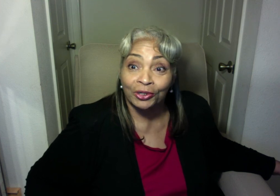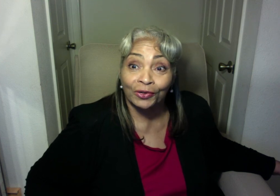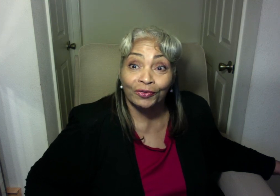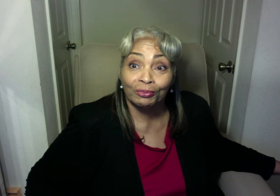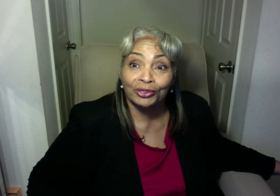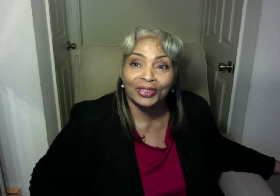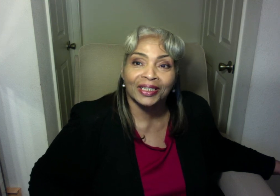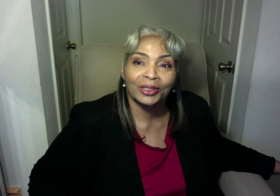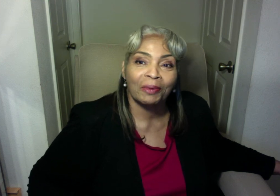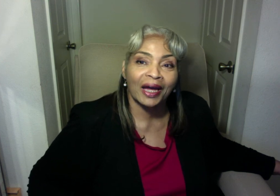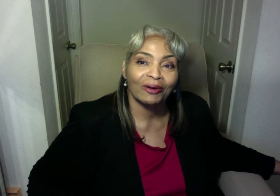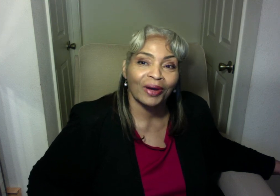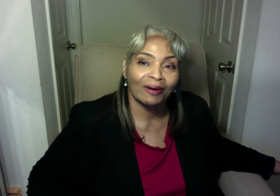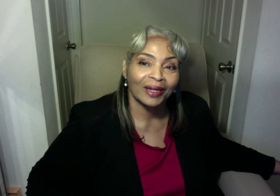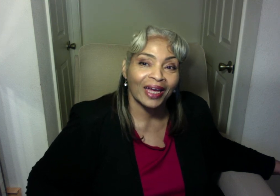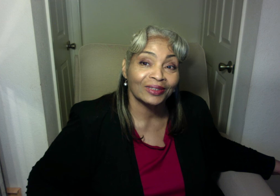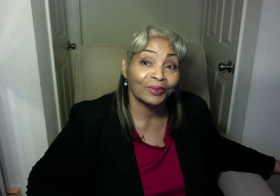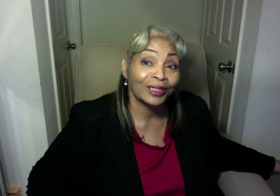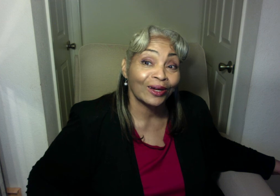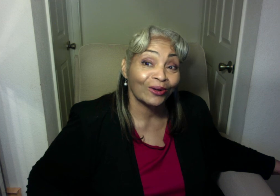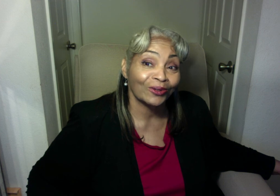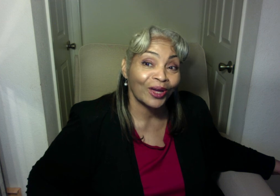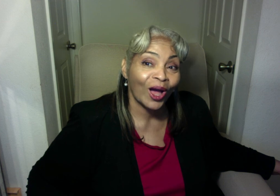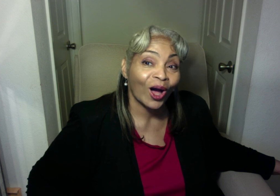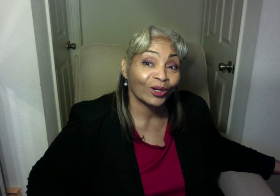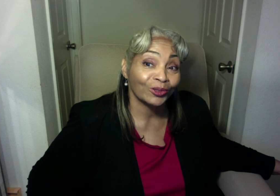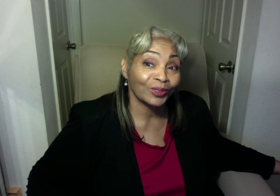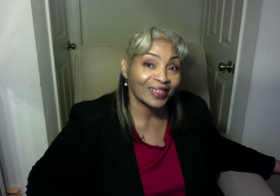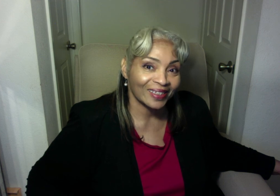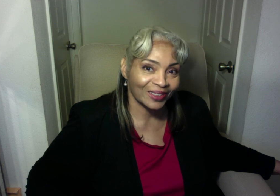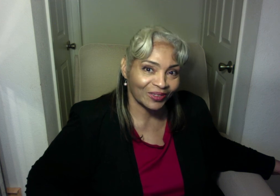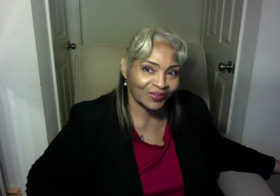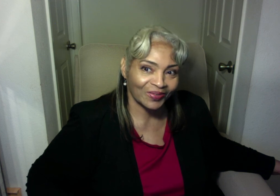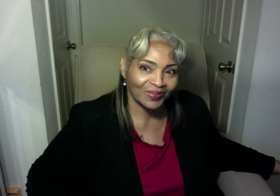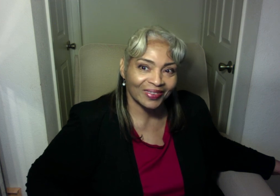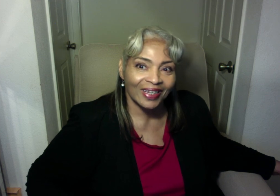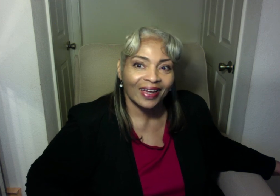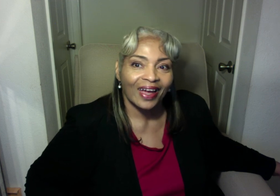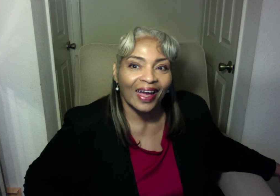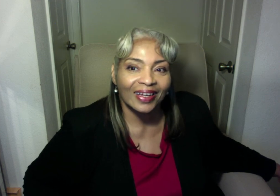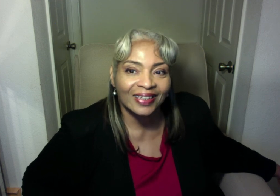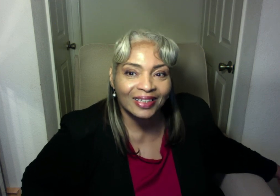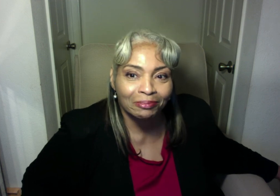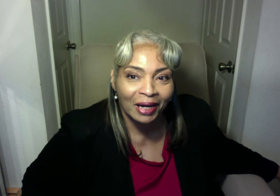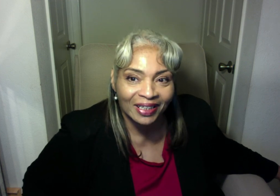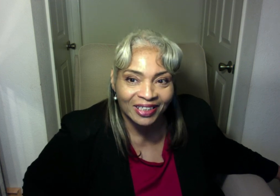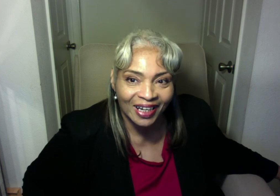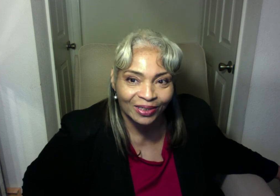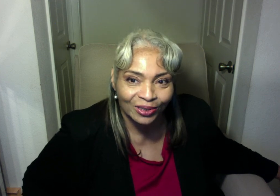beautiful music in the background as we learn a new lesson. And it is my channel,